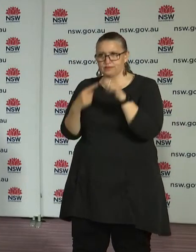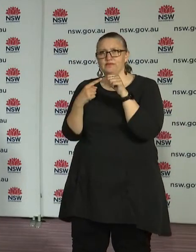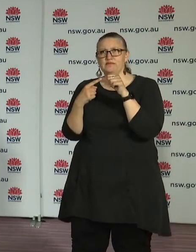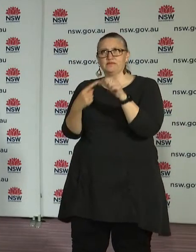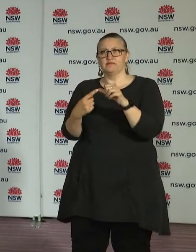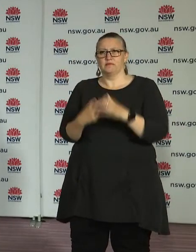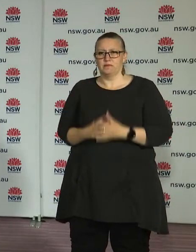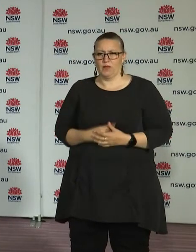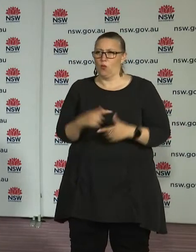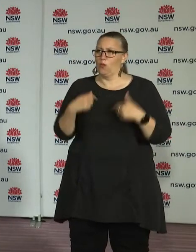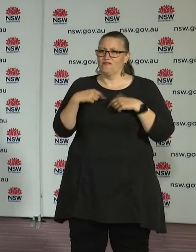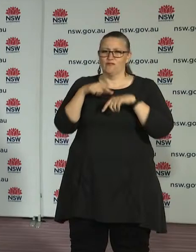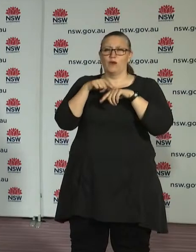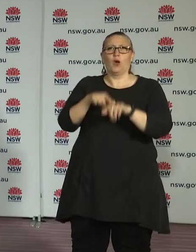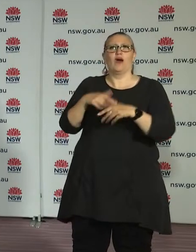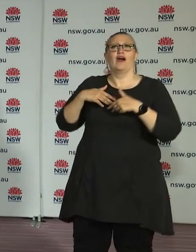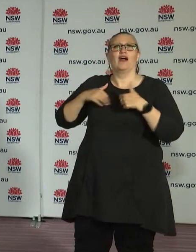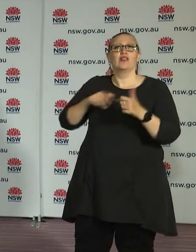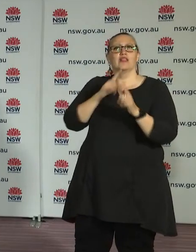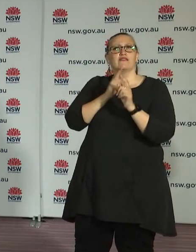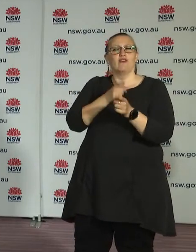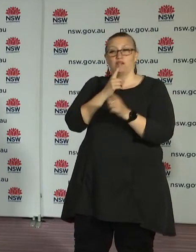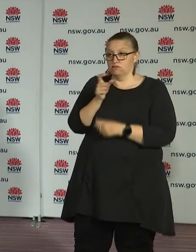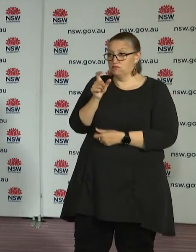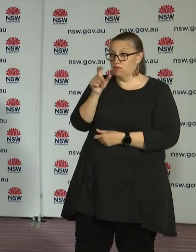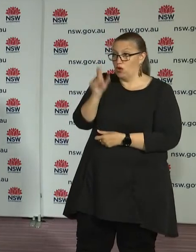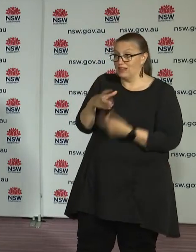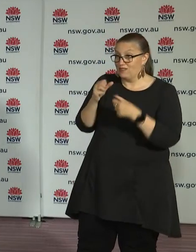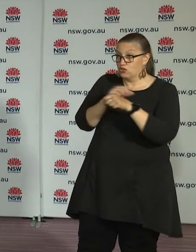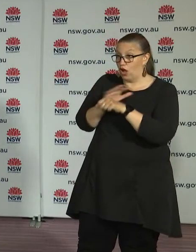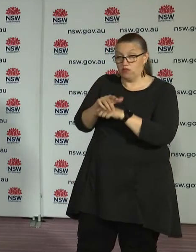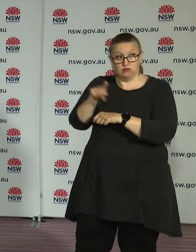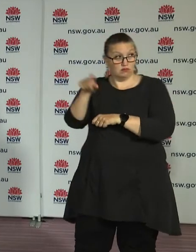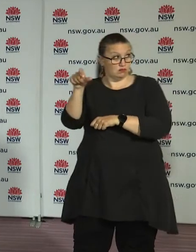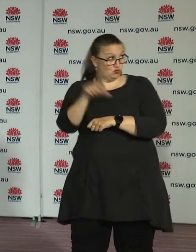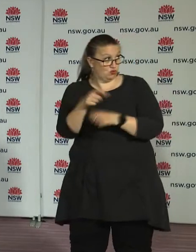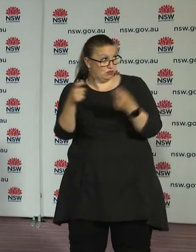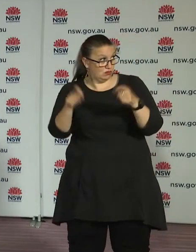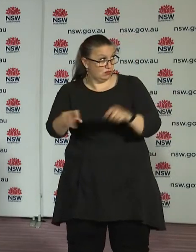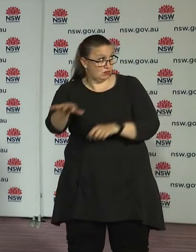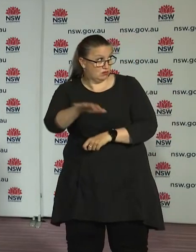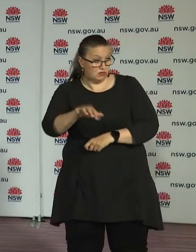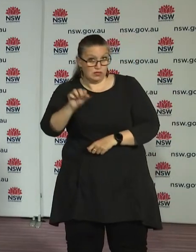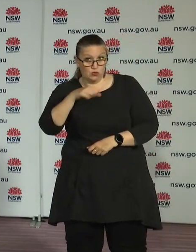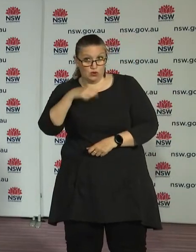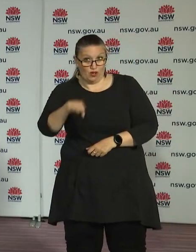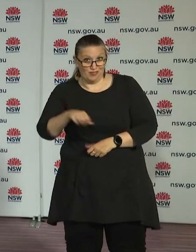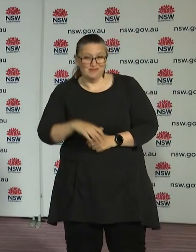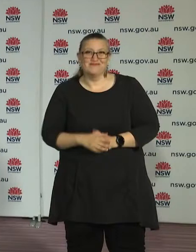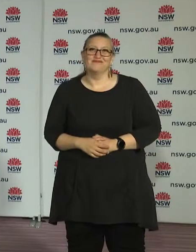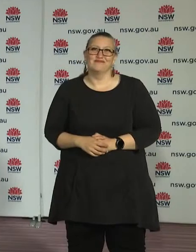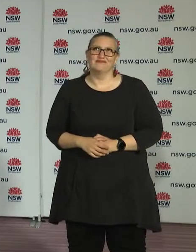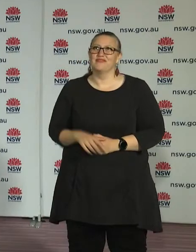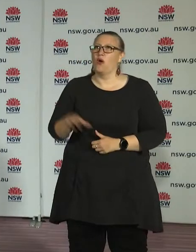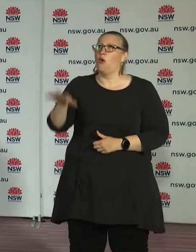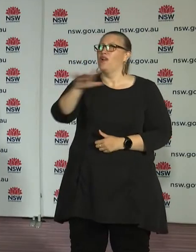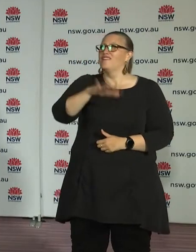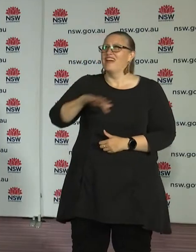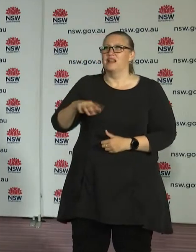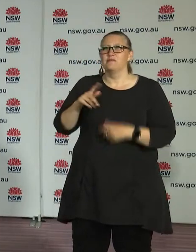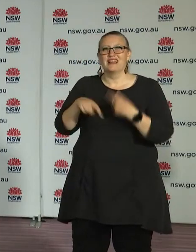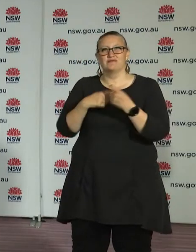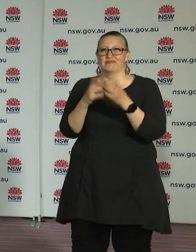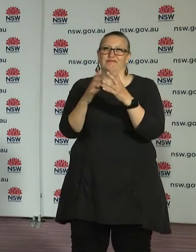into lockdown. Secondly, all those situations kind of extinguish on the 11th of October. So then